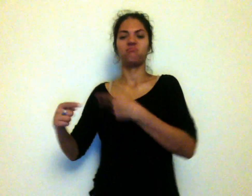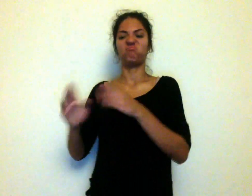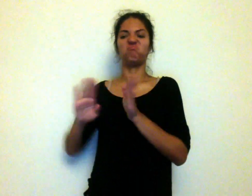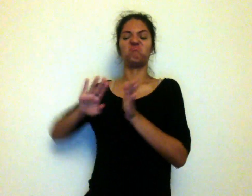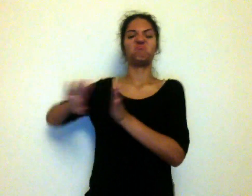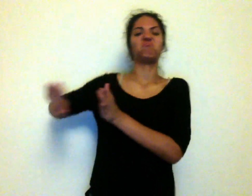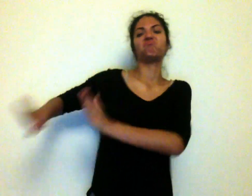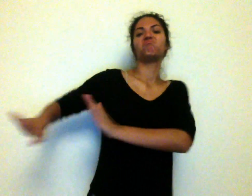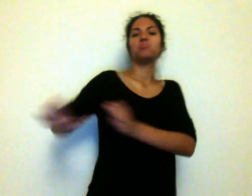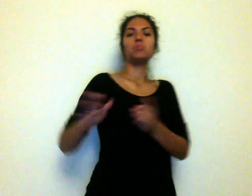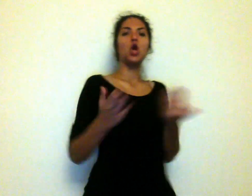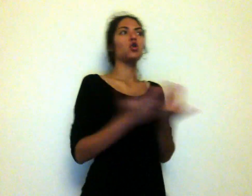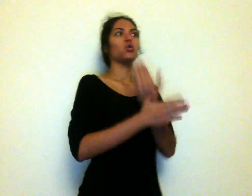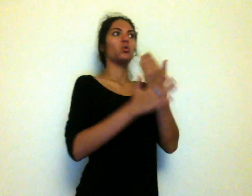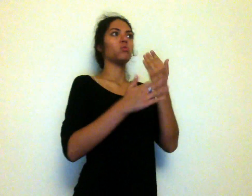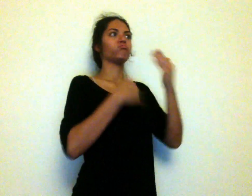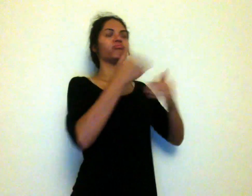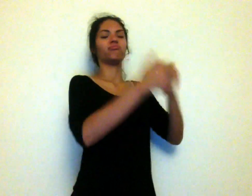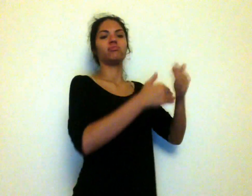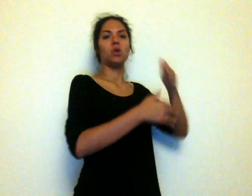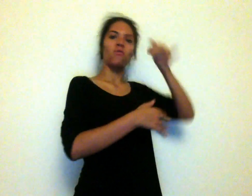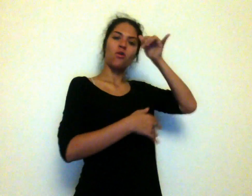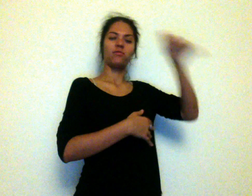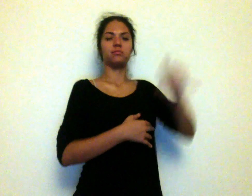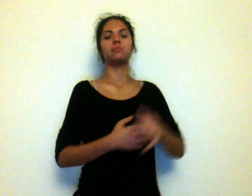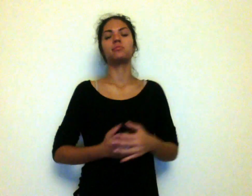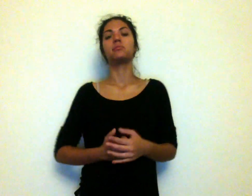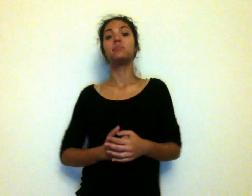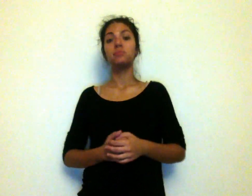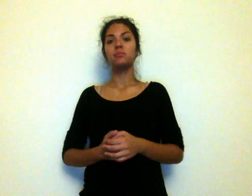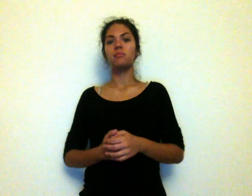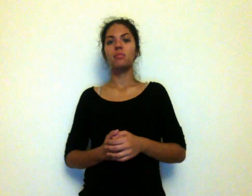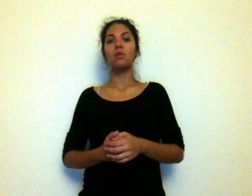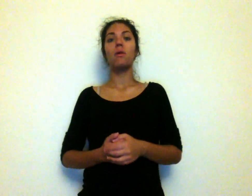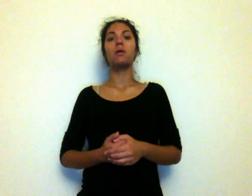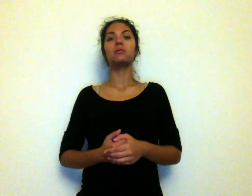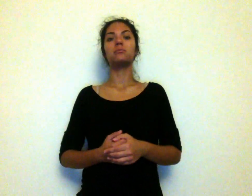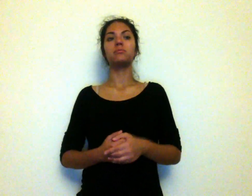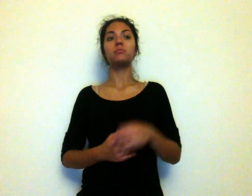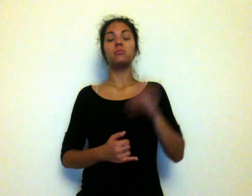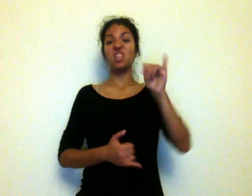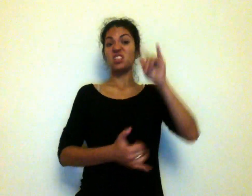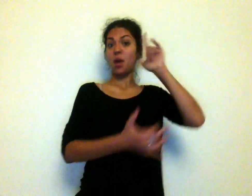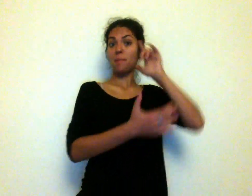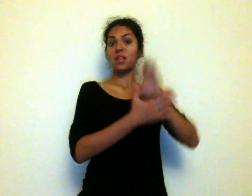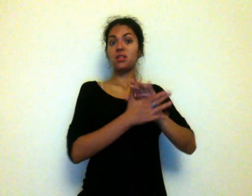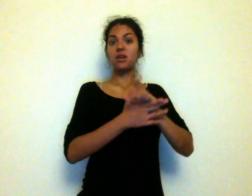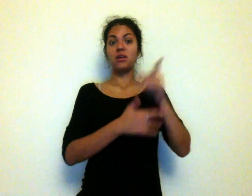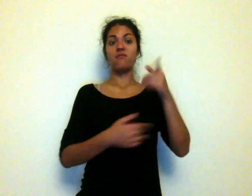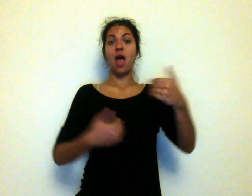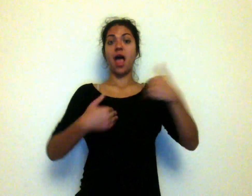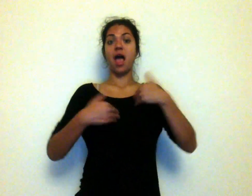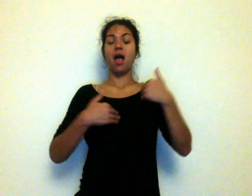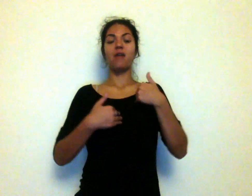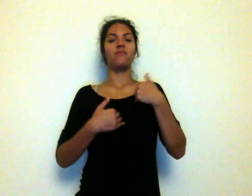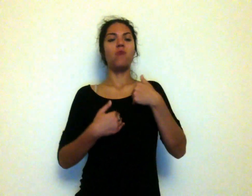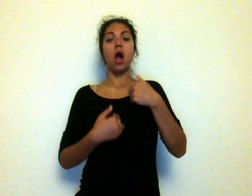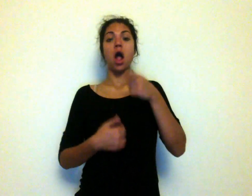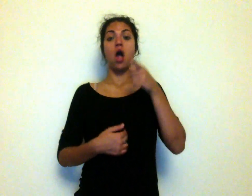of the divine. Notice now, there is no I-you distinction. That's why the pure monistic